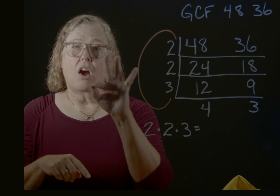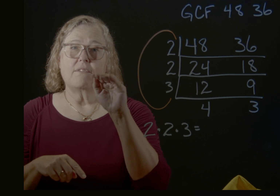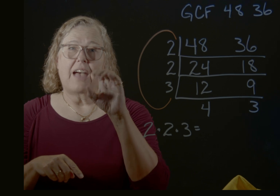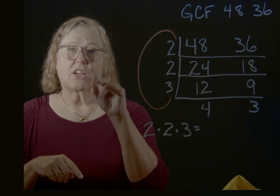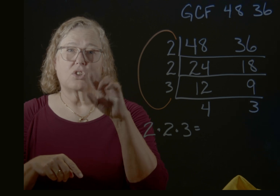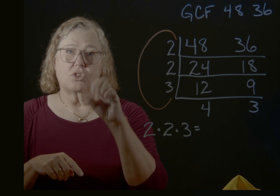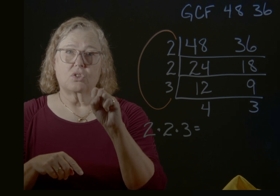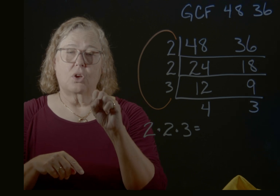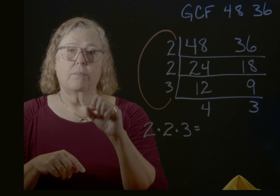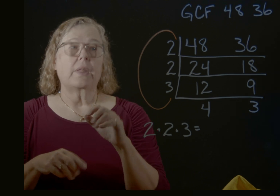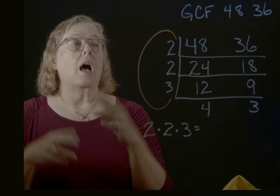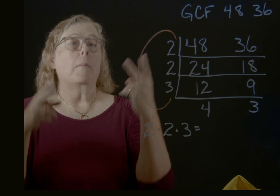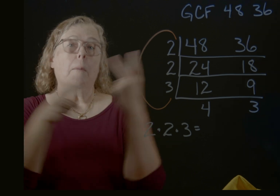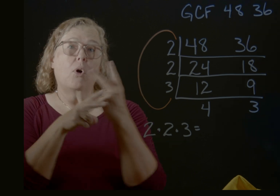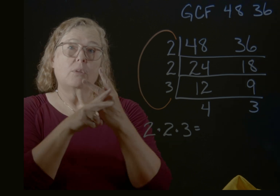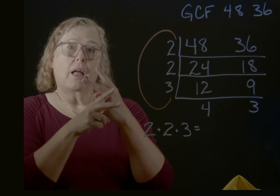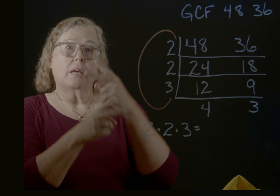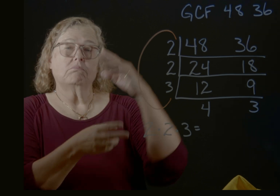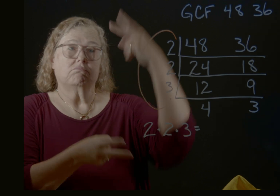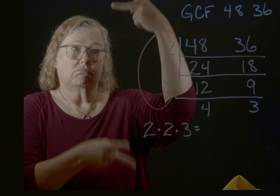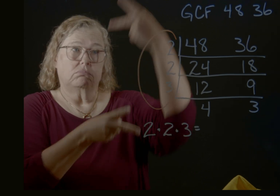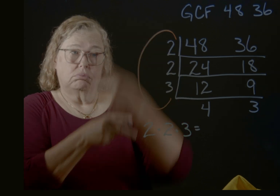So these common factors, we're going to multiply them together.